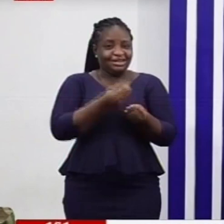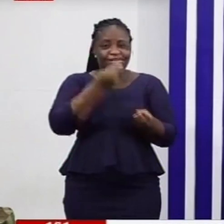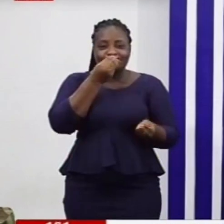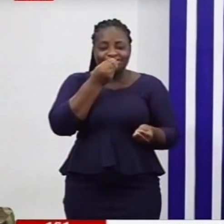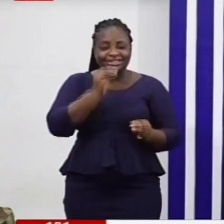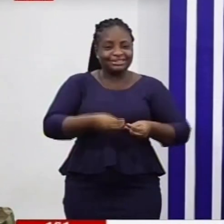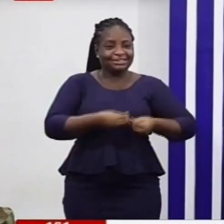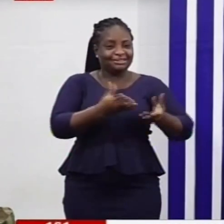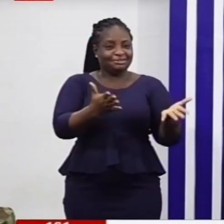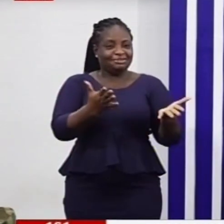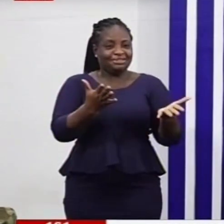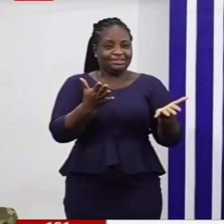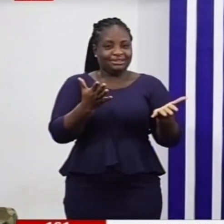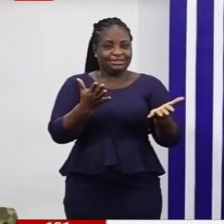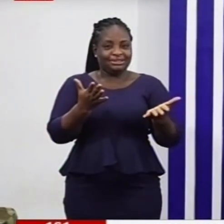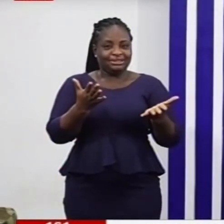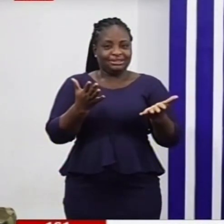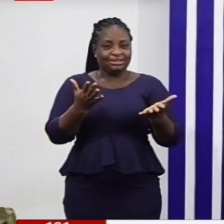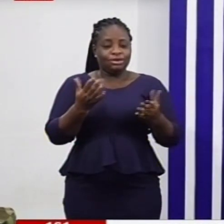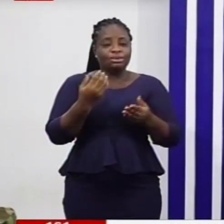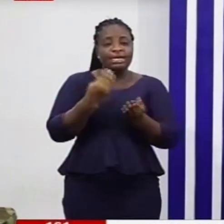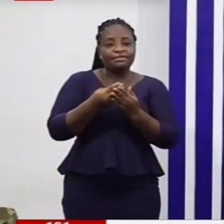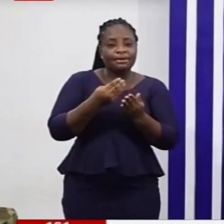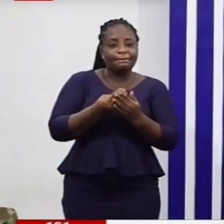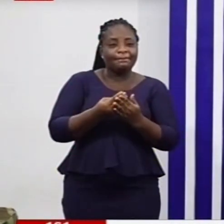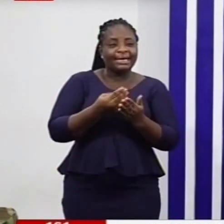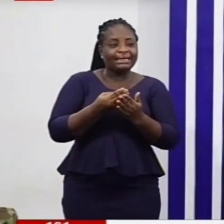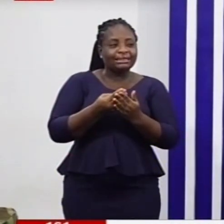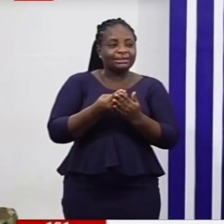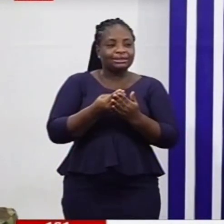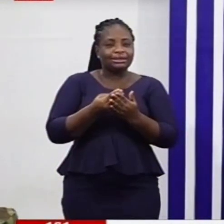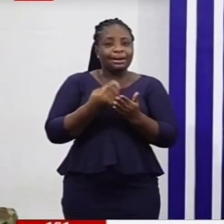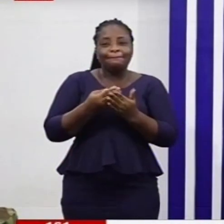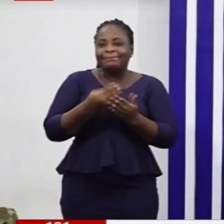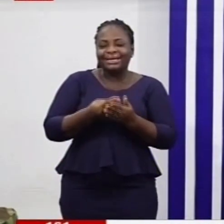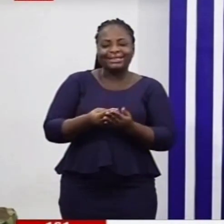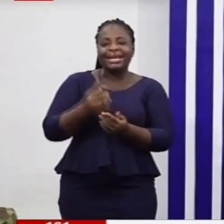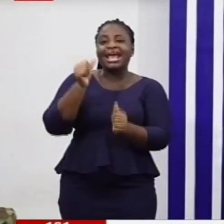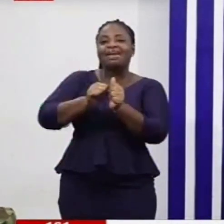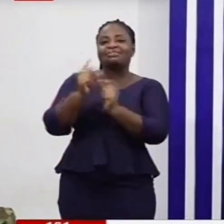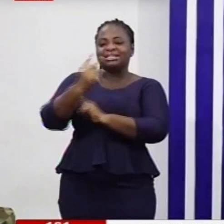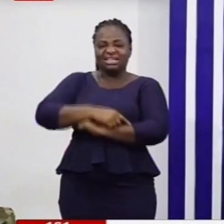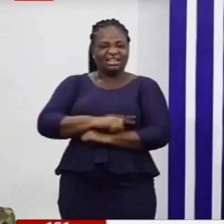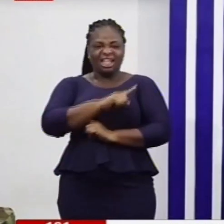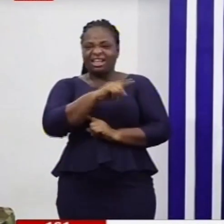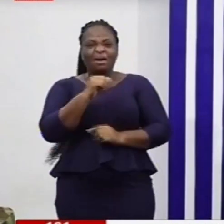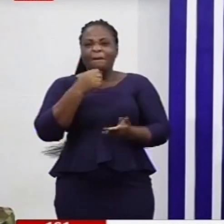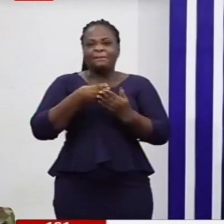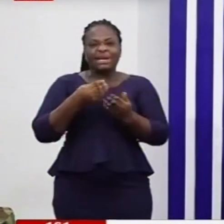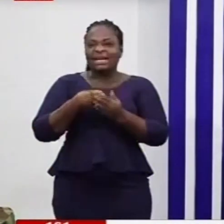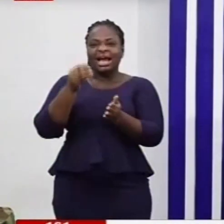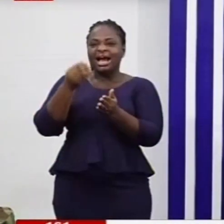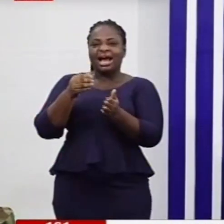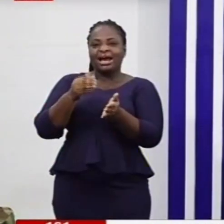or they will be given a daily stipend. Yes. Of how much? We are not talking about that. Okay. It will be good to put that figure out at some point in